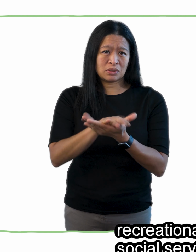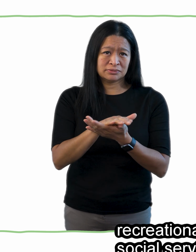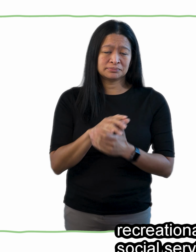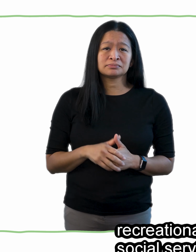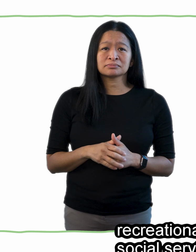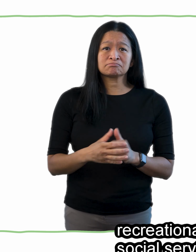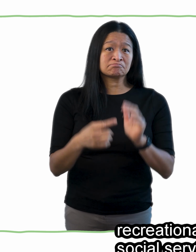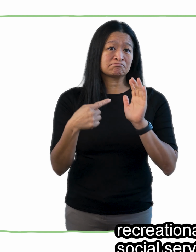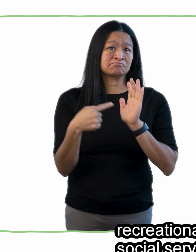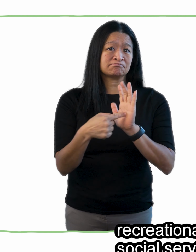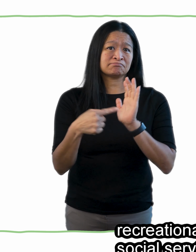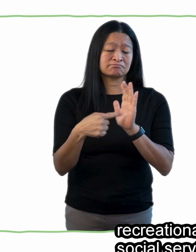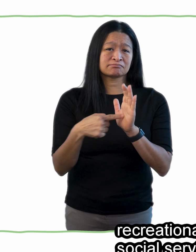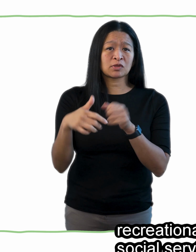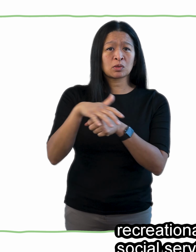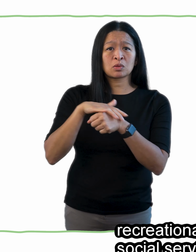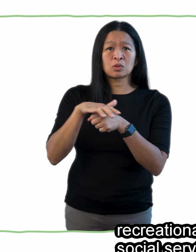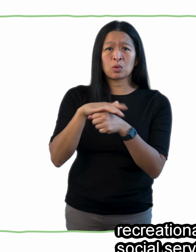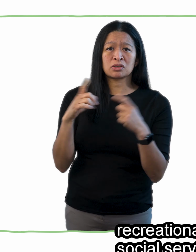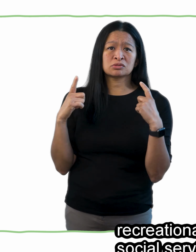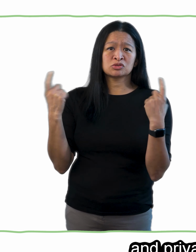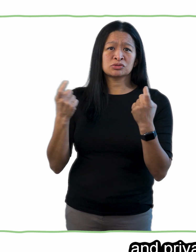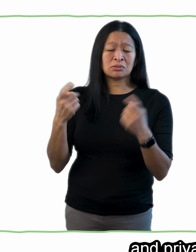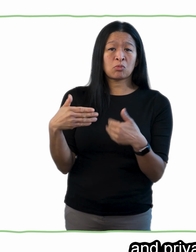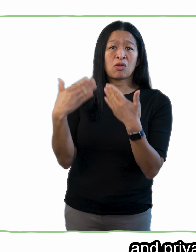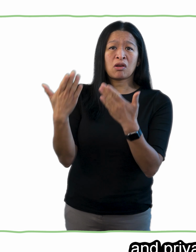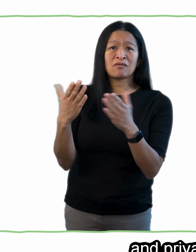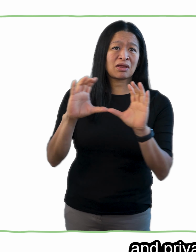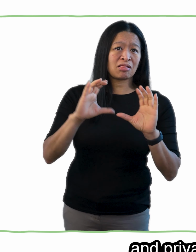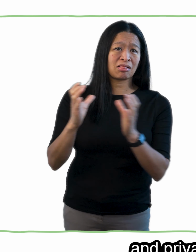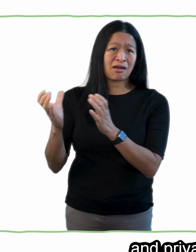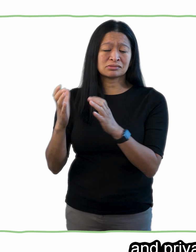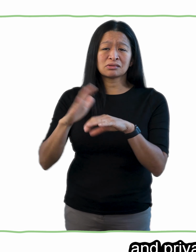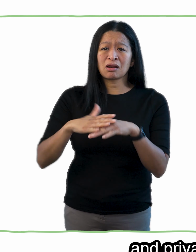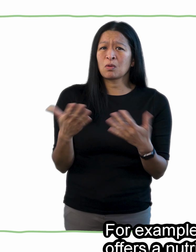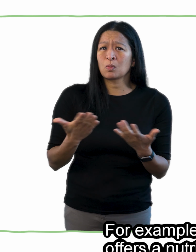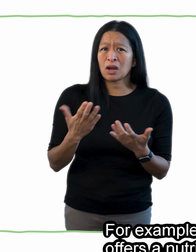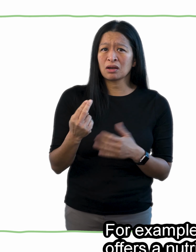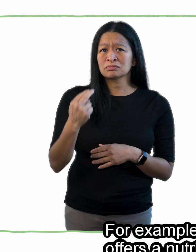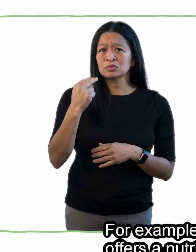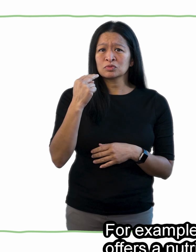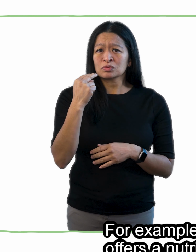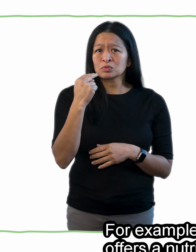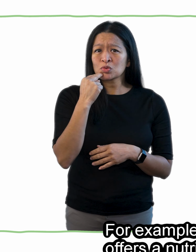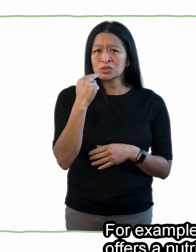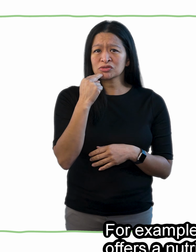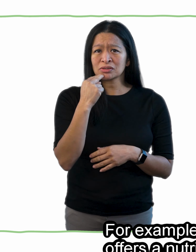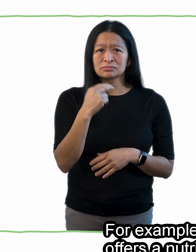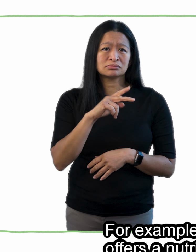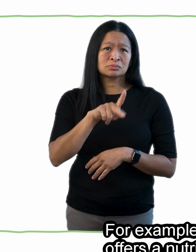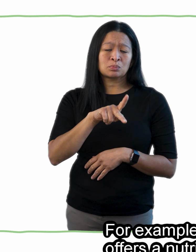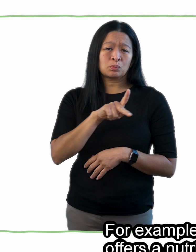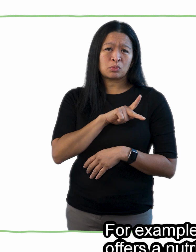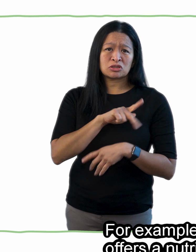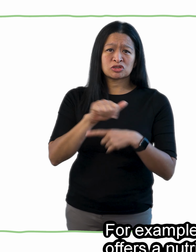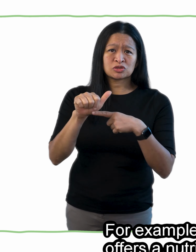programs, social service agencies, and private schools. For example, if a local gym offers a nutrition